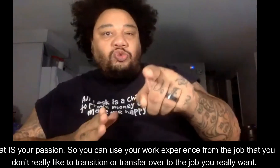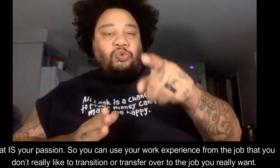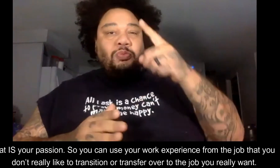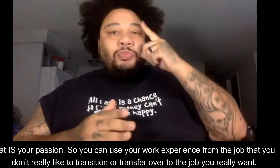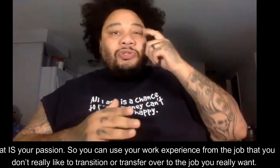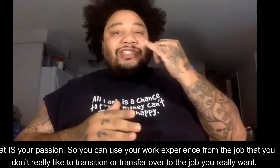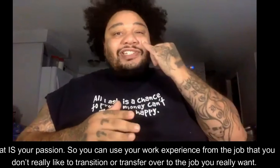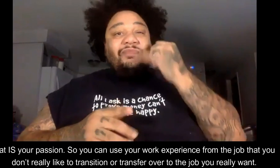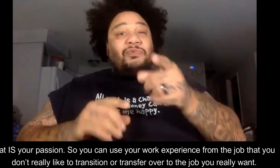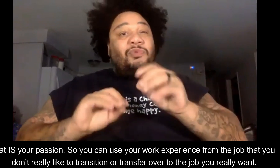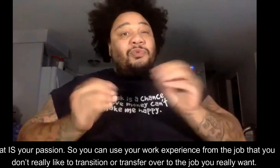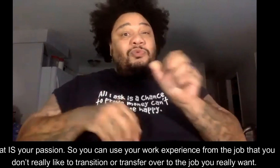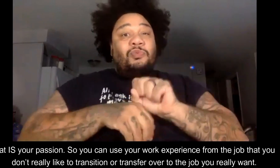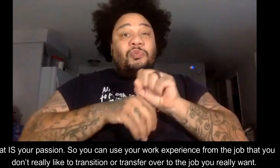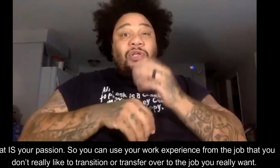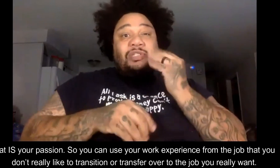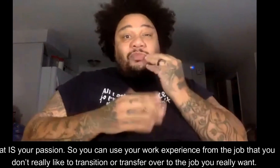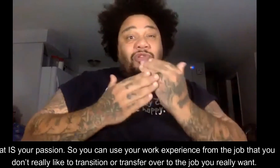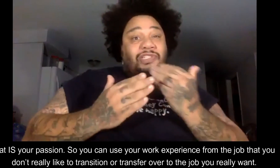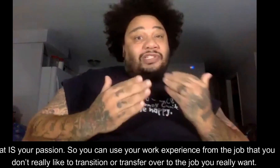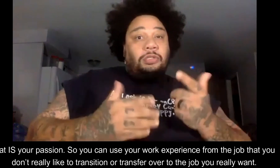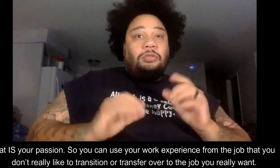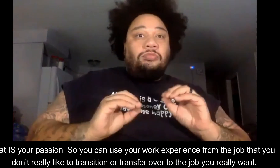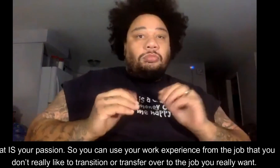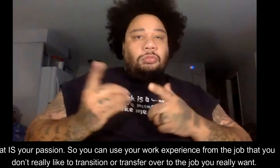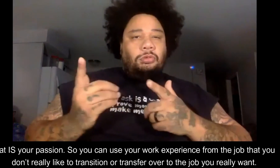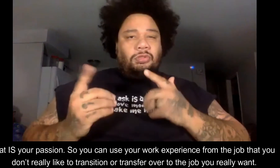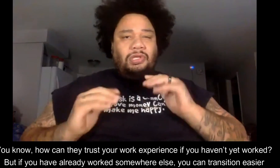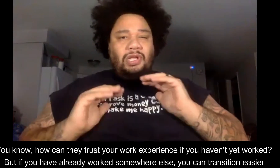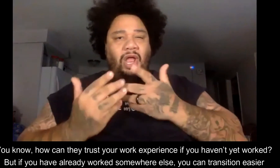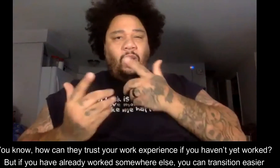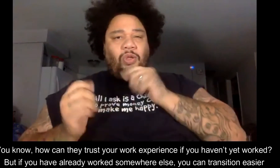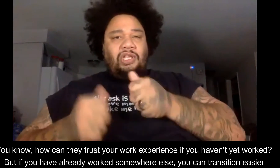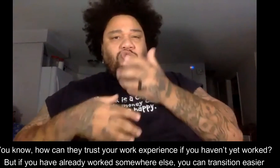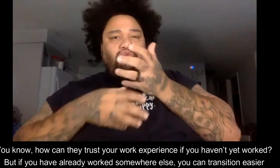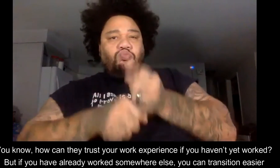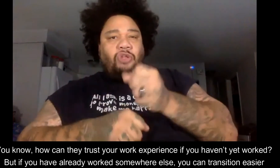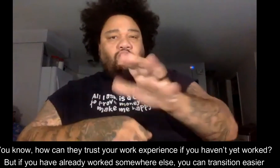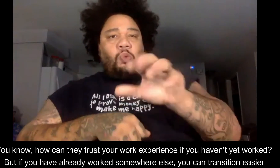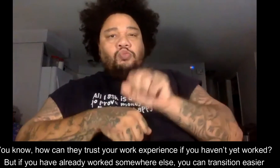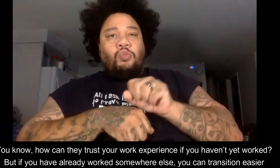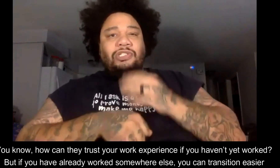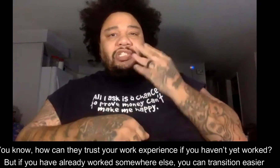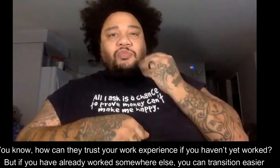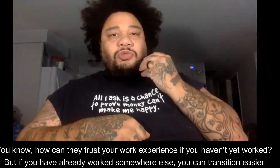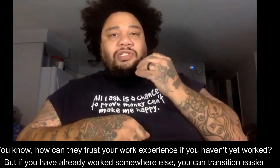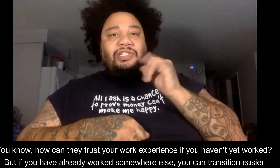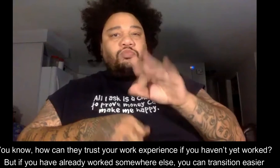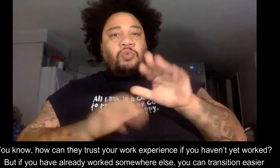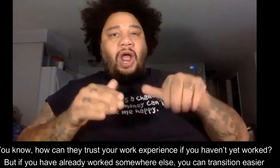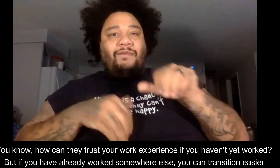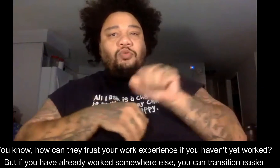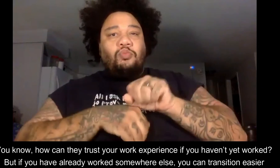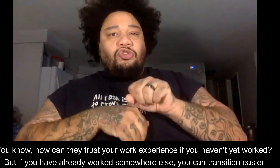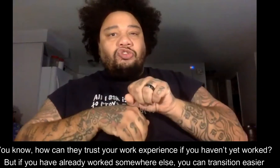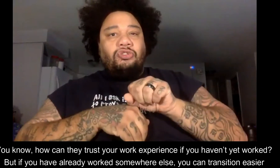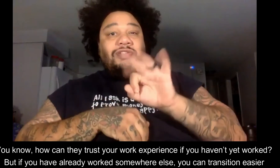don't really like to transition or transfer over to the job you really want. If how can they trust your work experience if you haven't yet